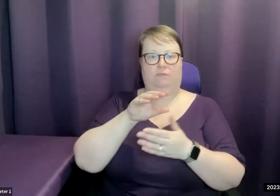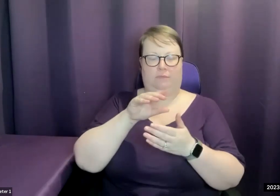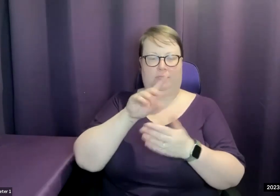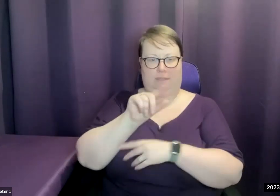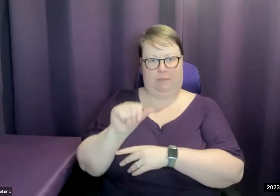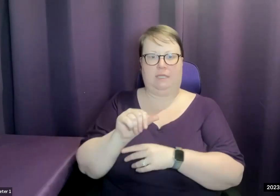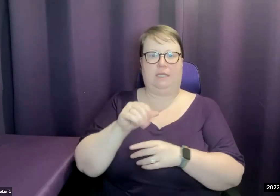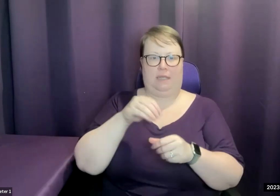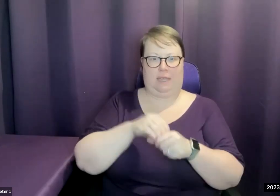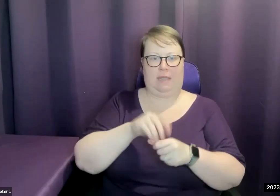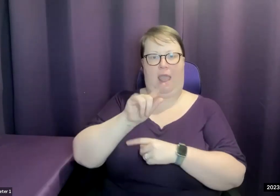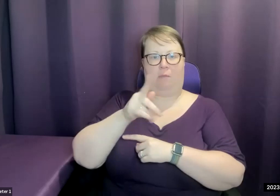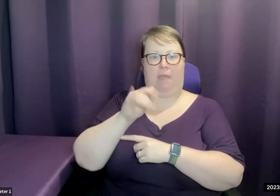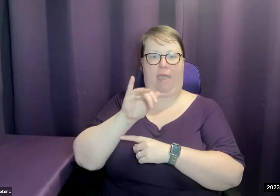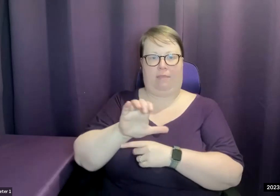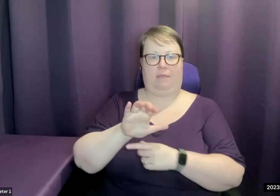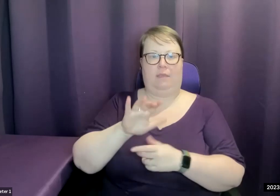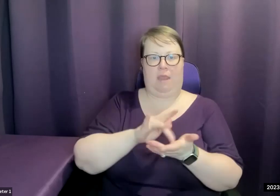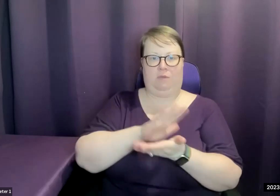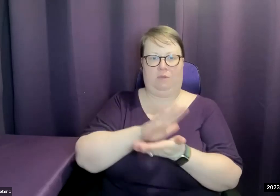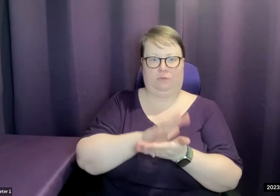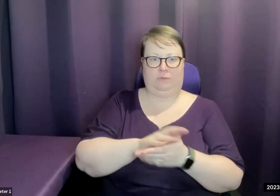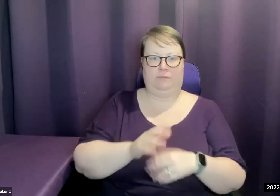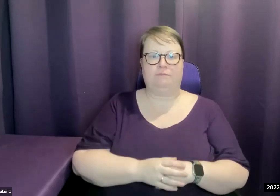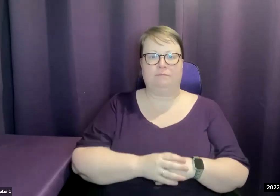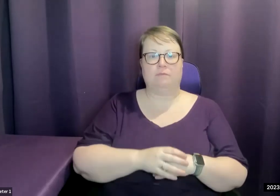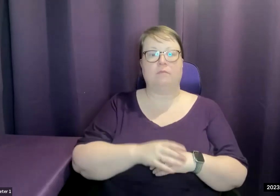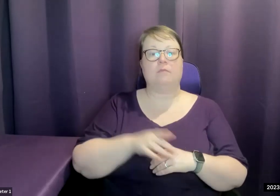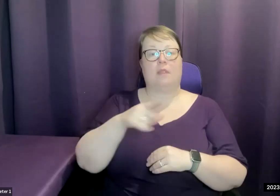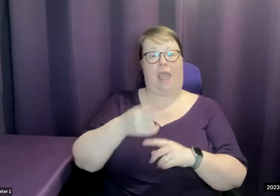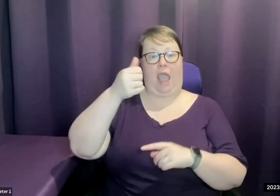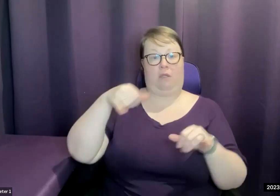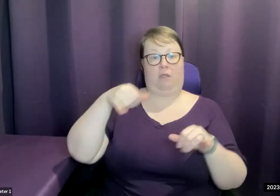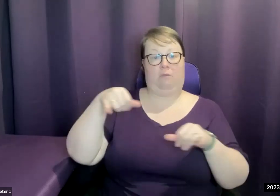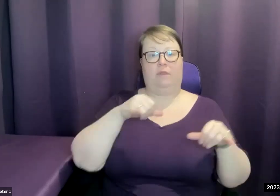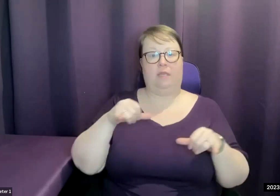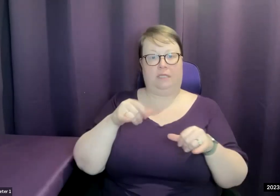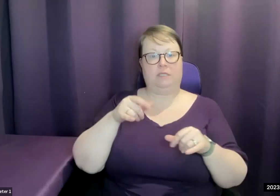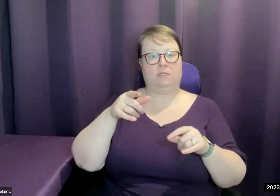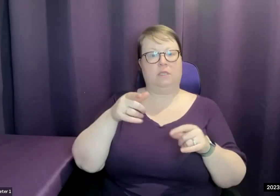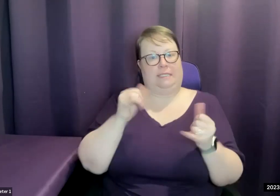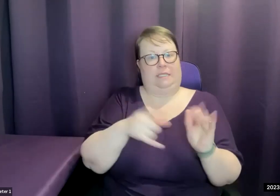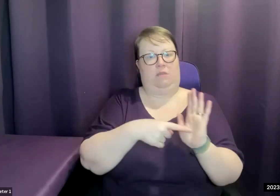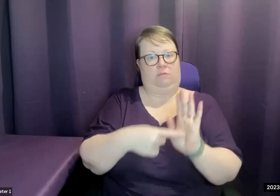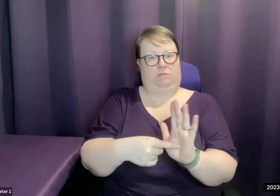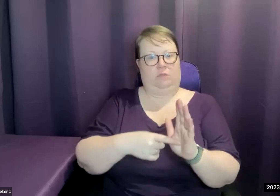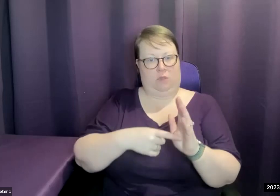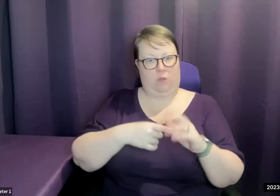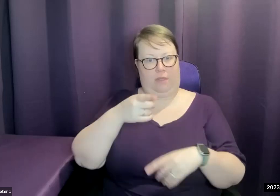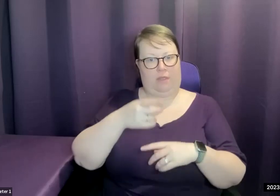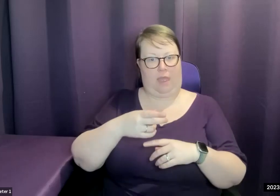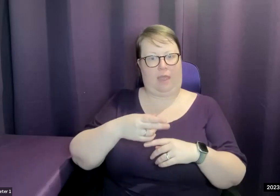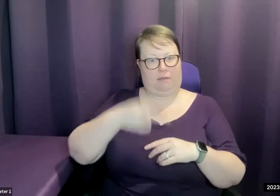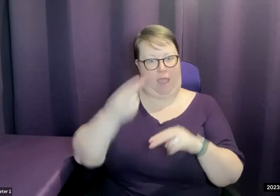Despite the stigma surrounding psychological and chronic health disabilities, these categories showed the largest increase. These results underscore